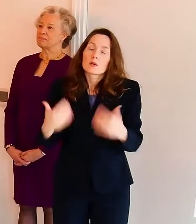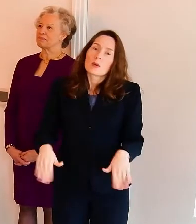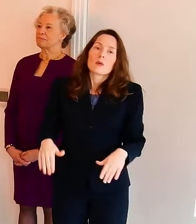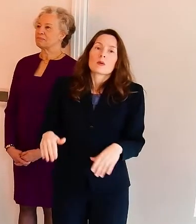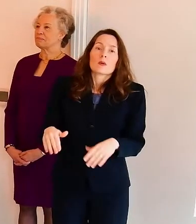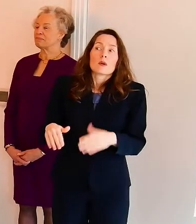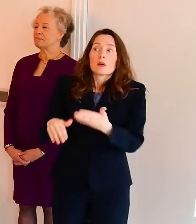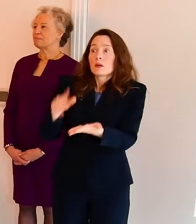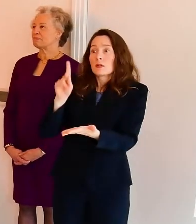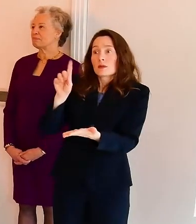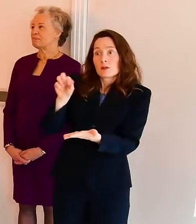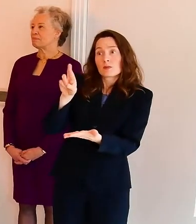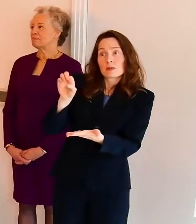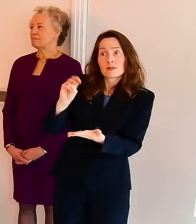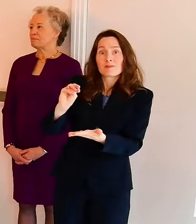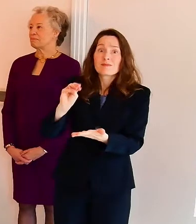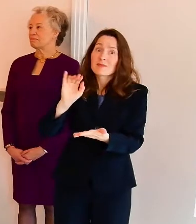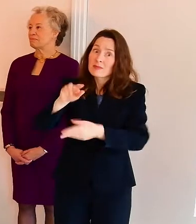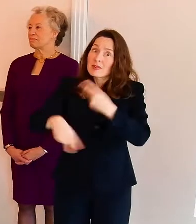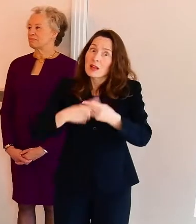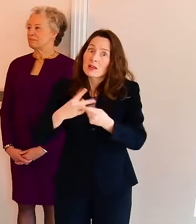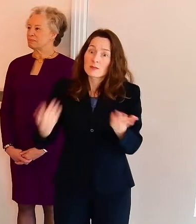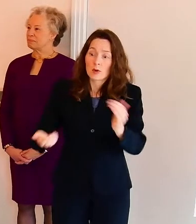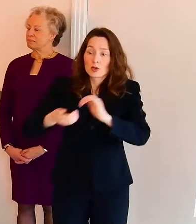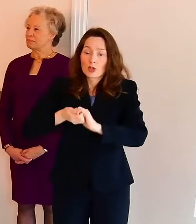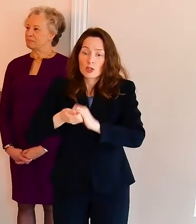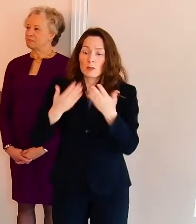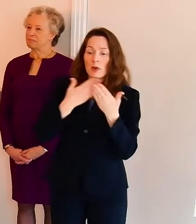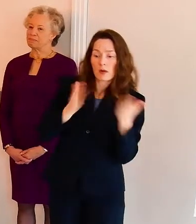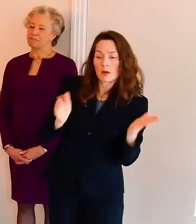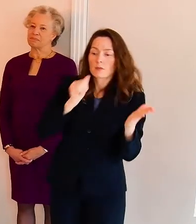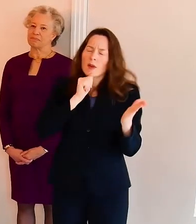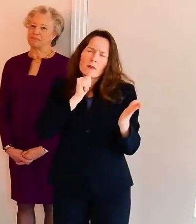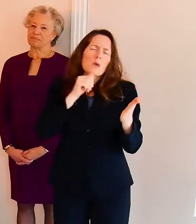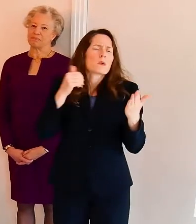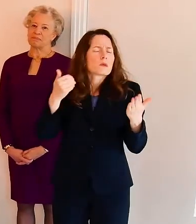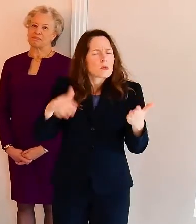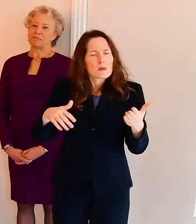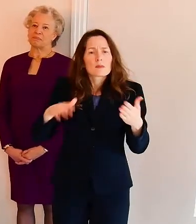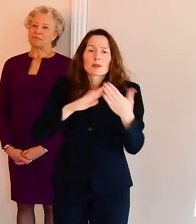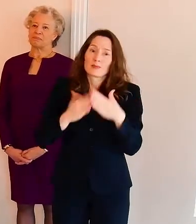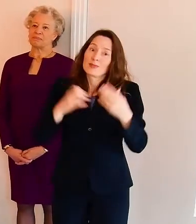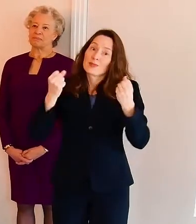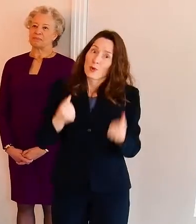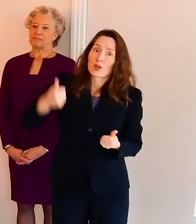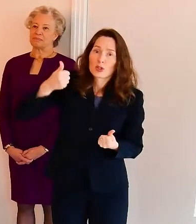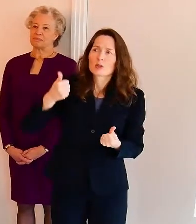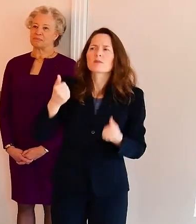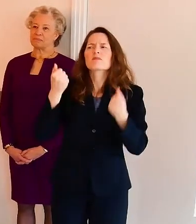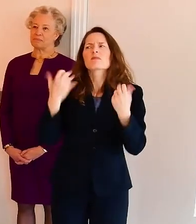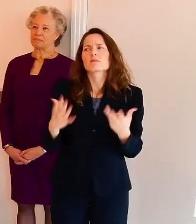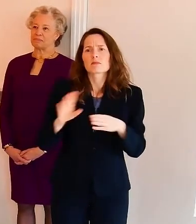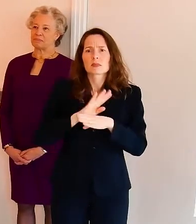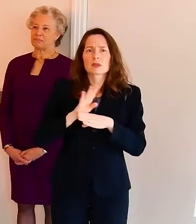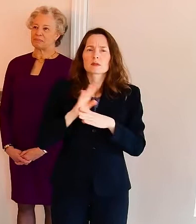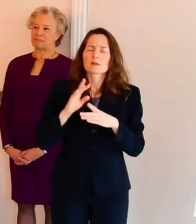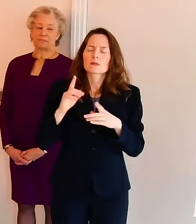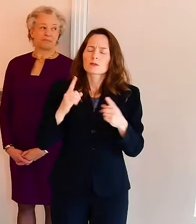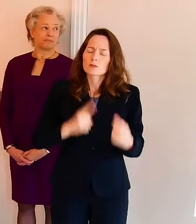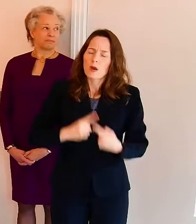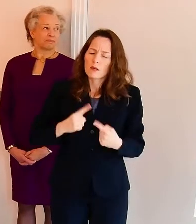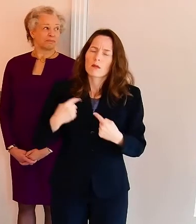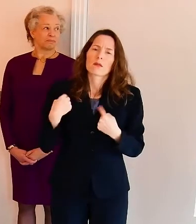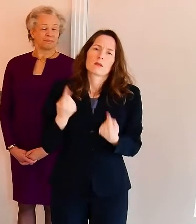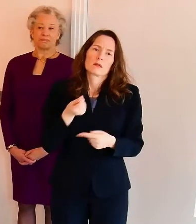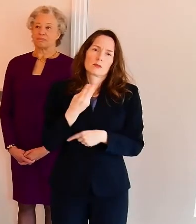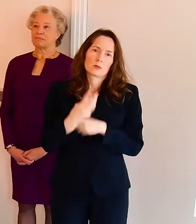are the ones that make our community stronger for everyone. So many of our businesses have struggled over the past 2 years, and it's a